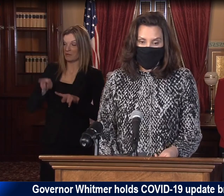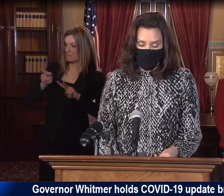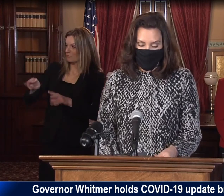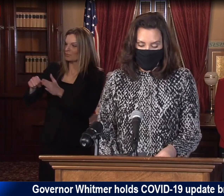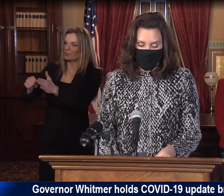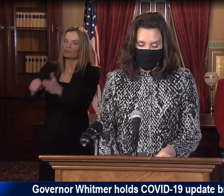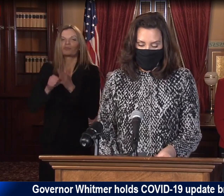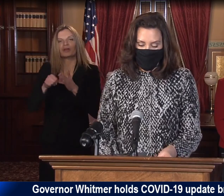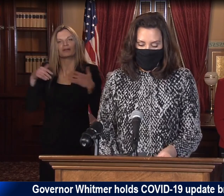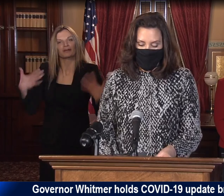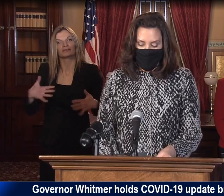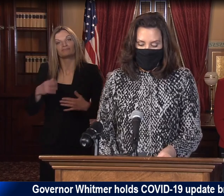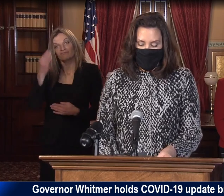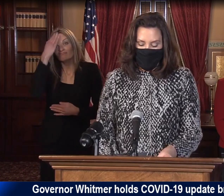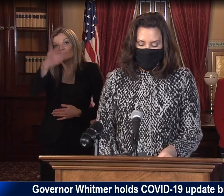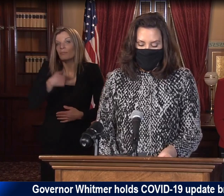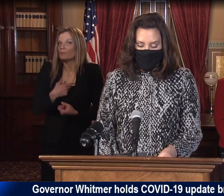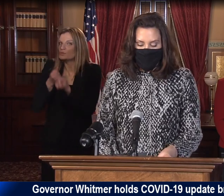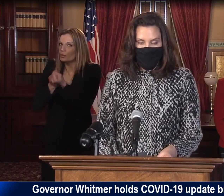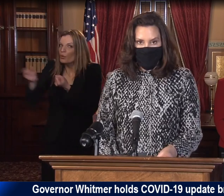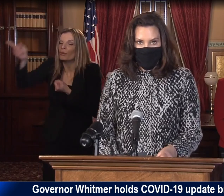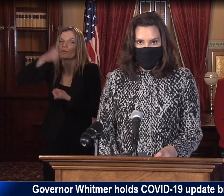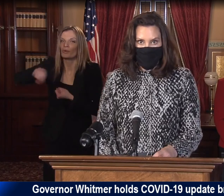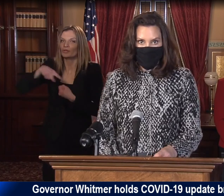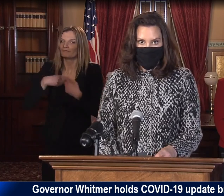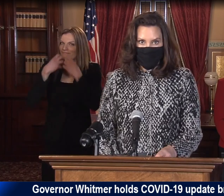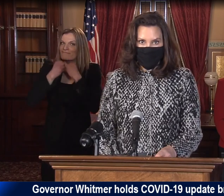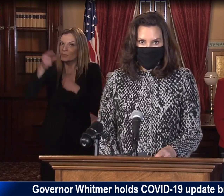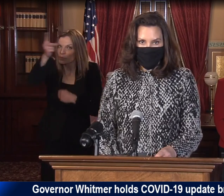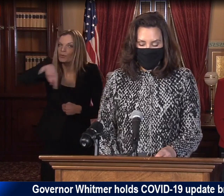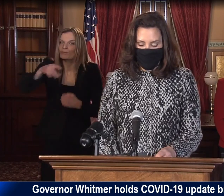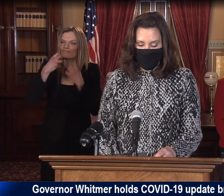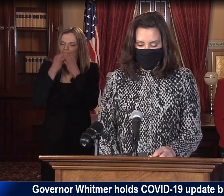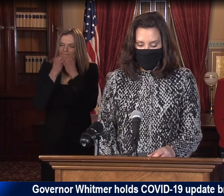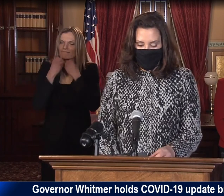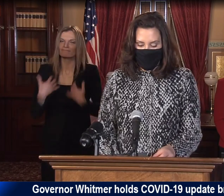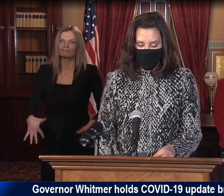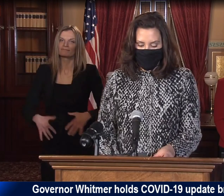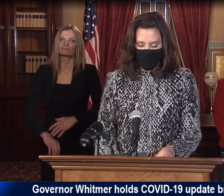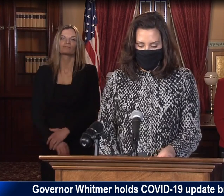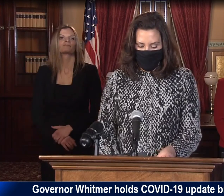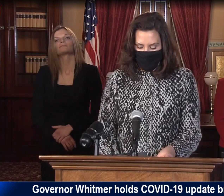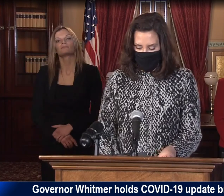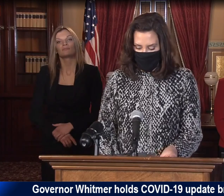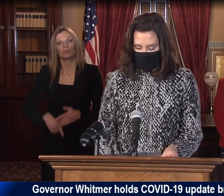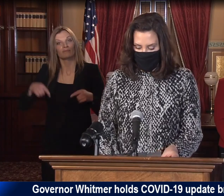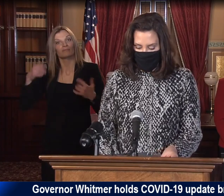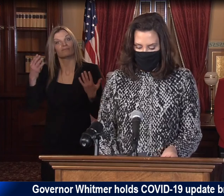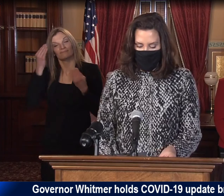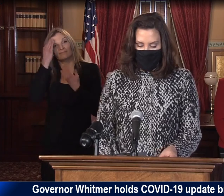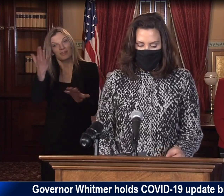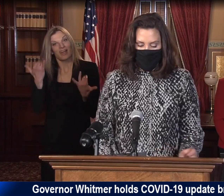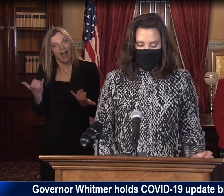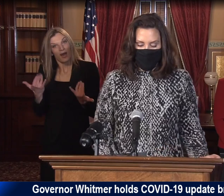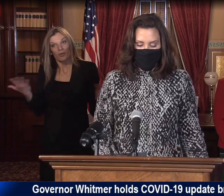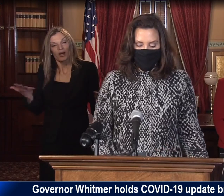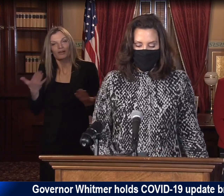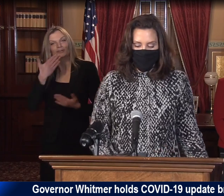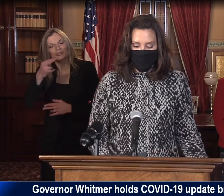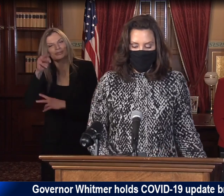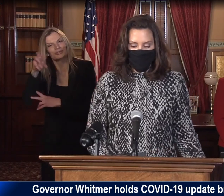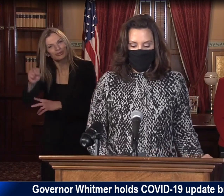working for you. So this is good news for our students and our educators and their families.